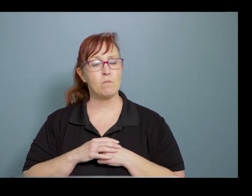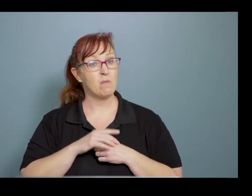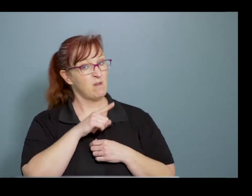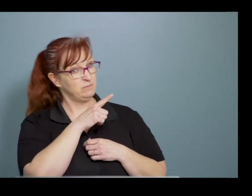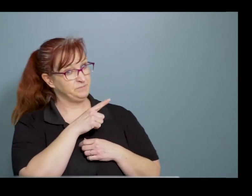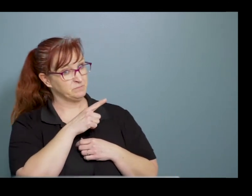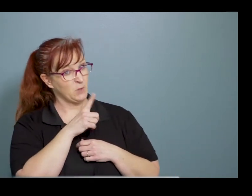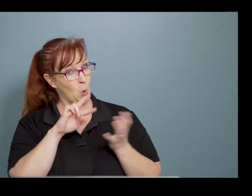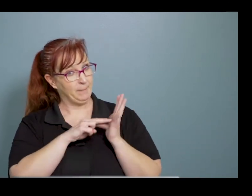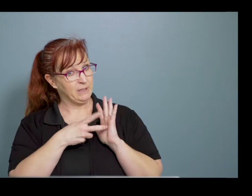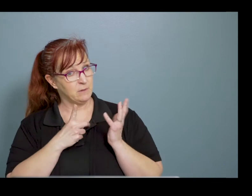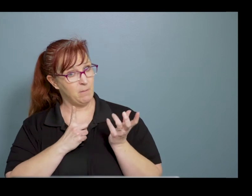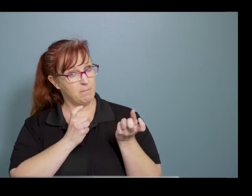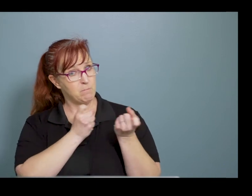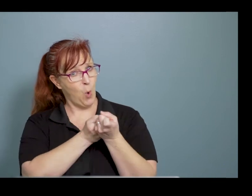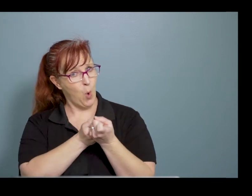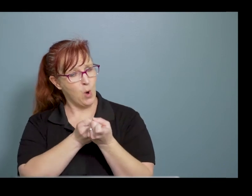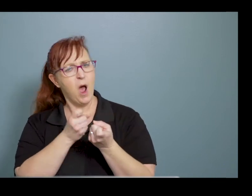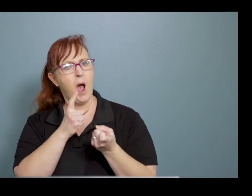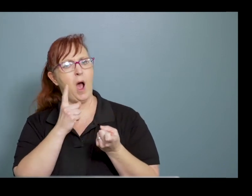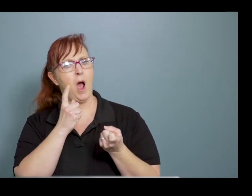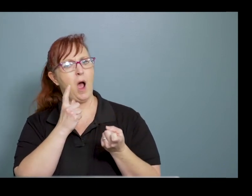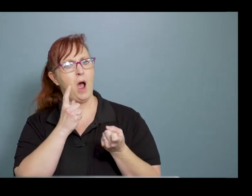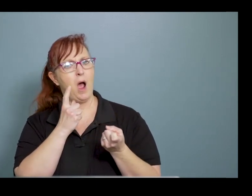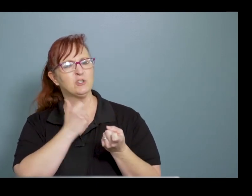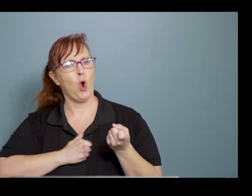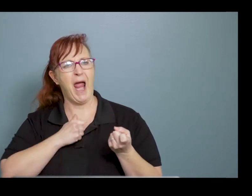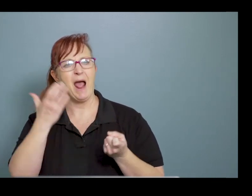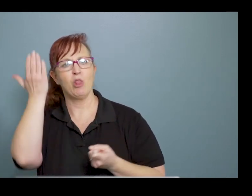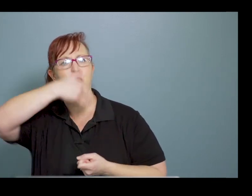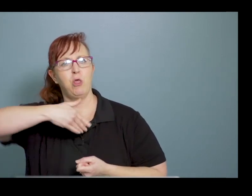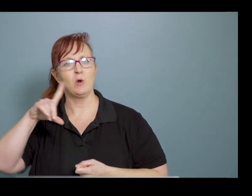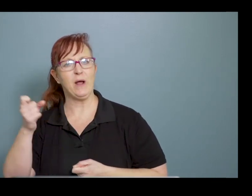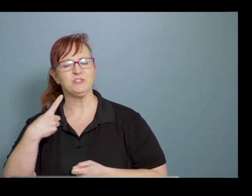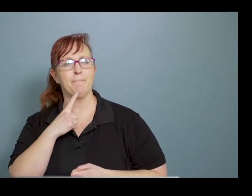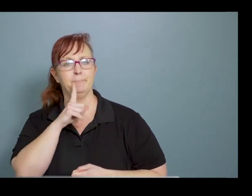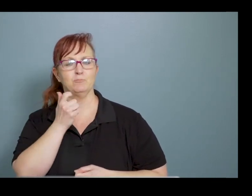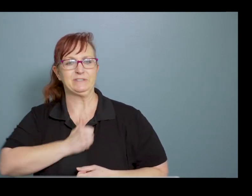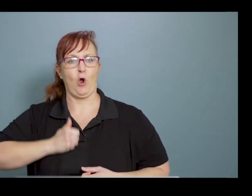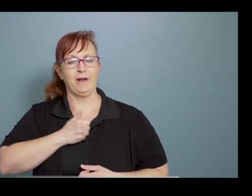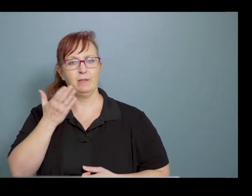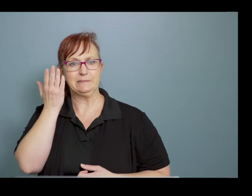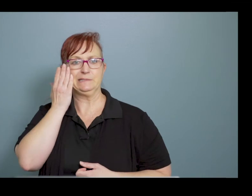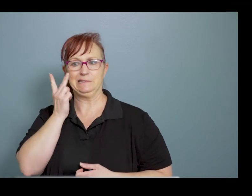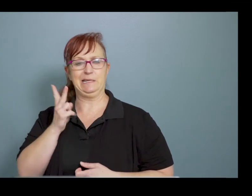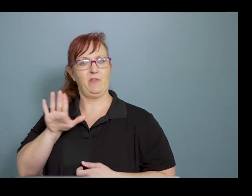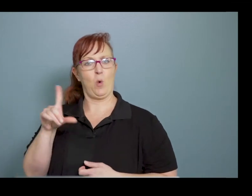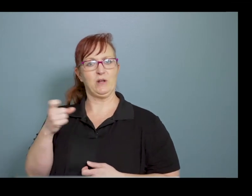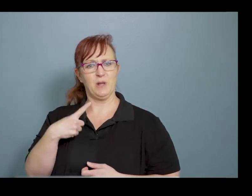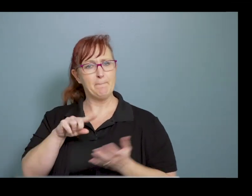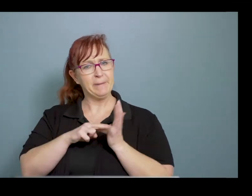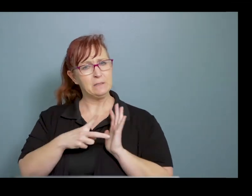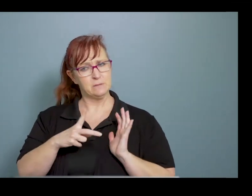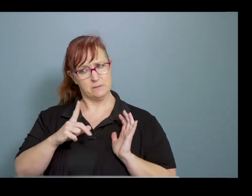In terms of supporting, sorry, I actually didn't see the chat, so my apologies. In terms of